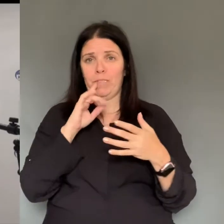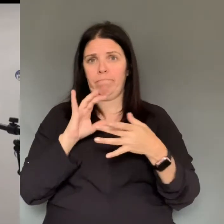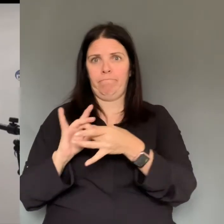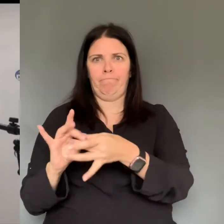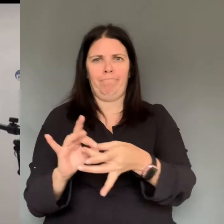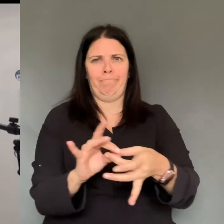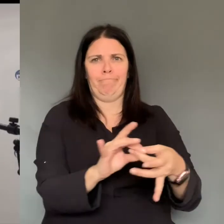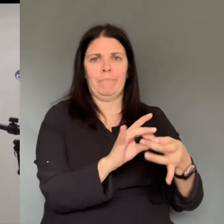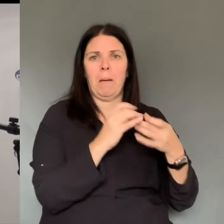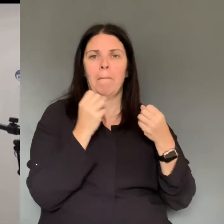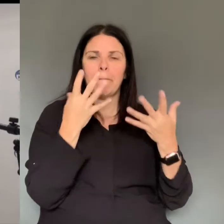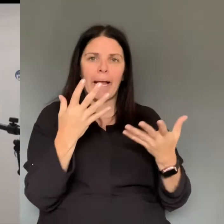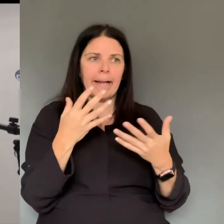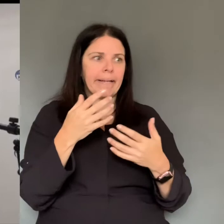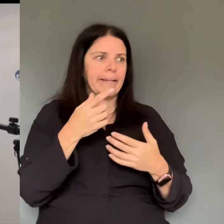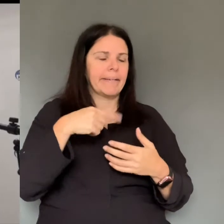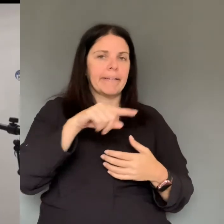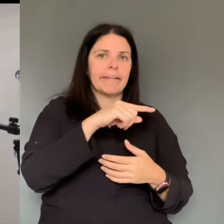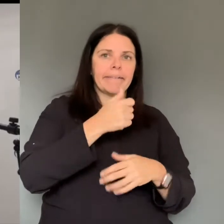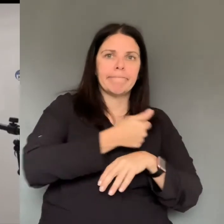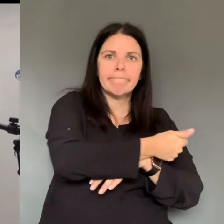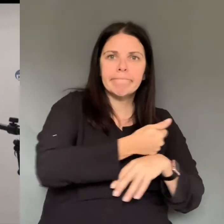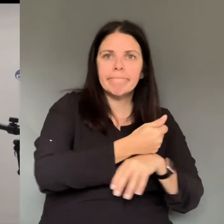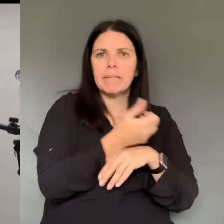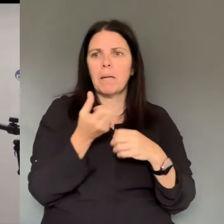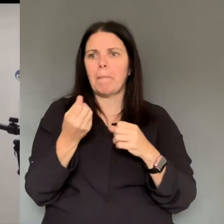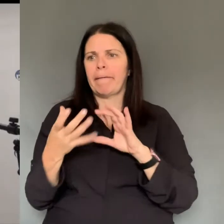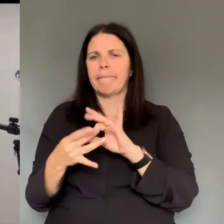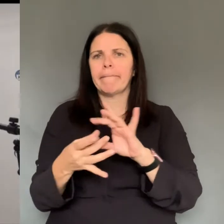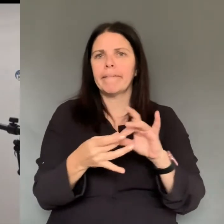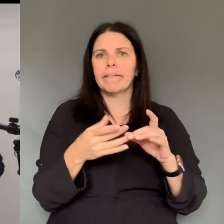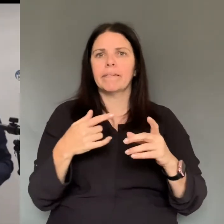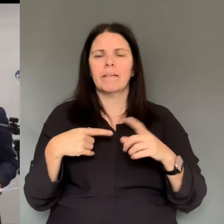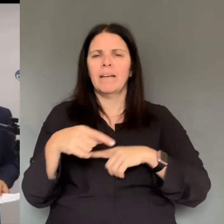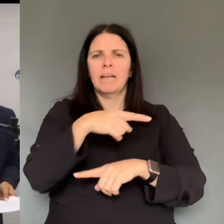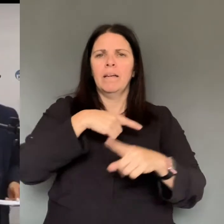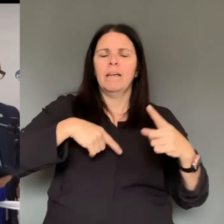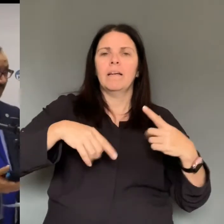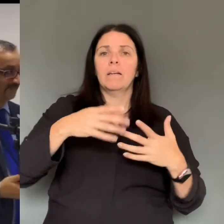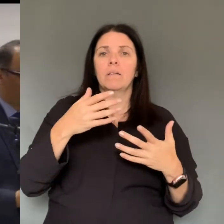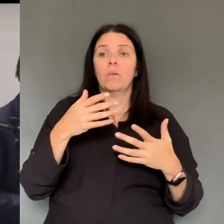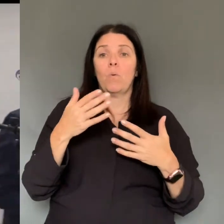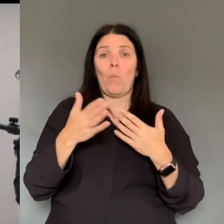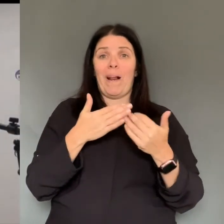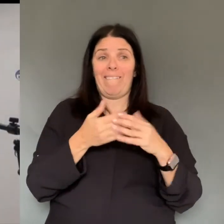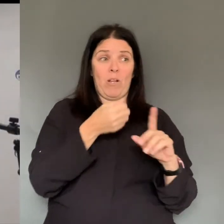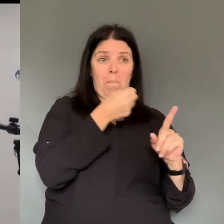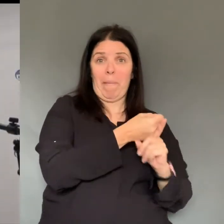Thank you, everyone. Thank you. Bye-bye. Thank you.